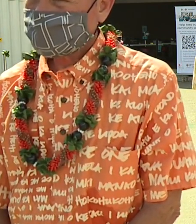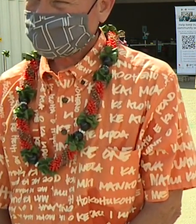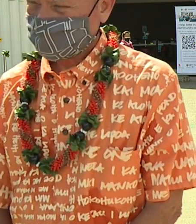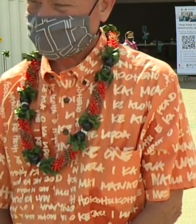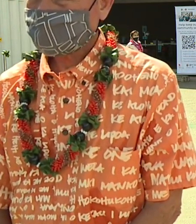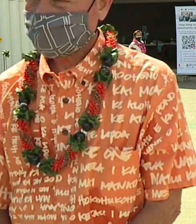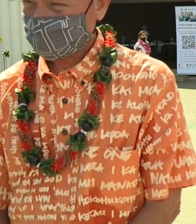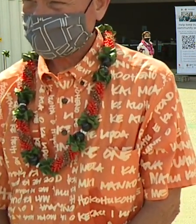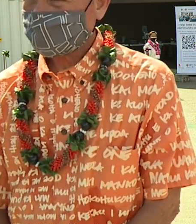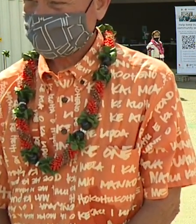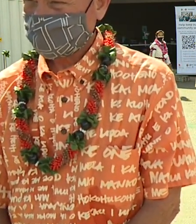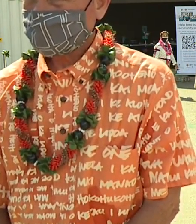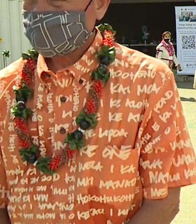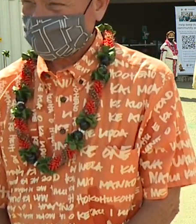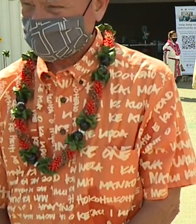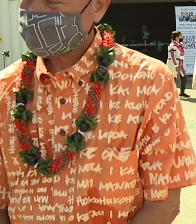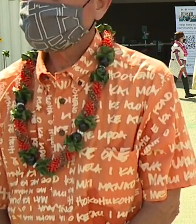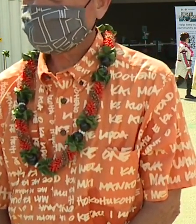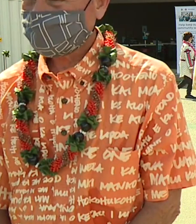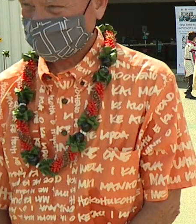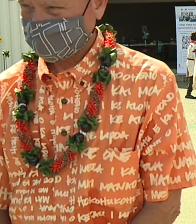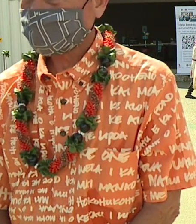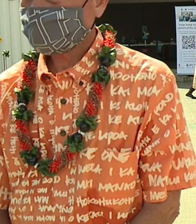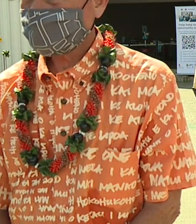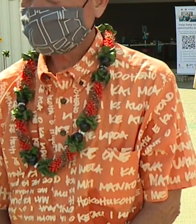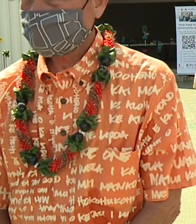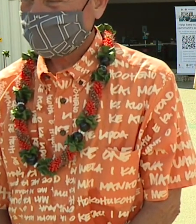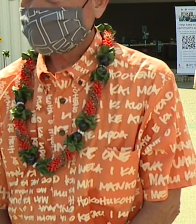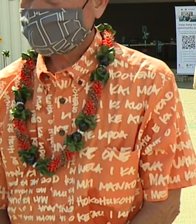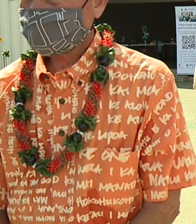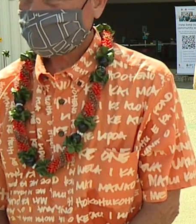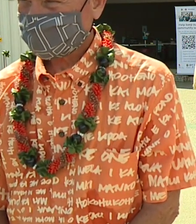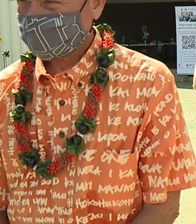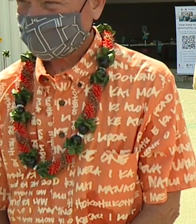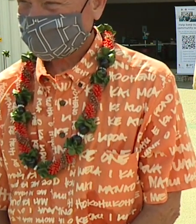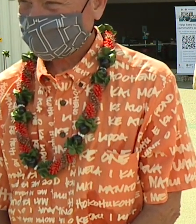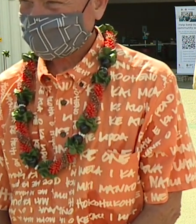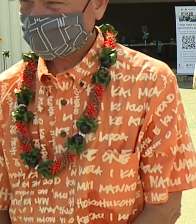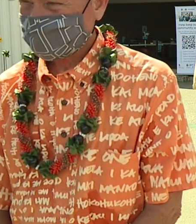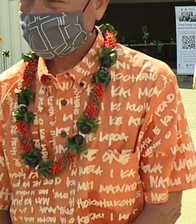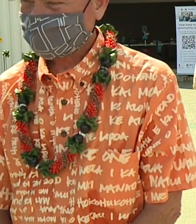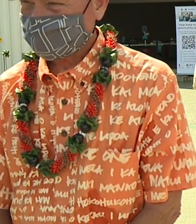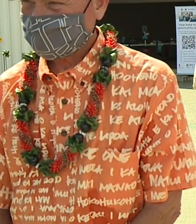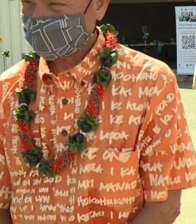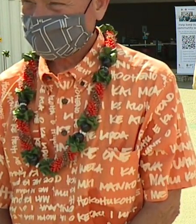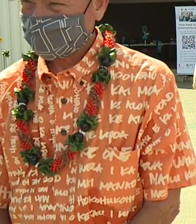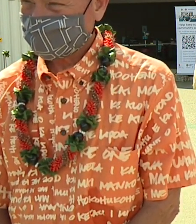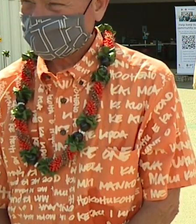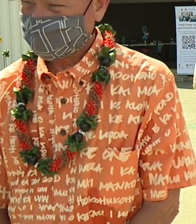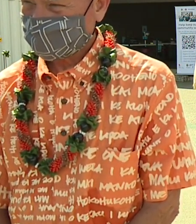it, 14 days guarantee when they go back to Japan. However, in the future,